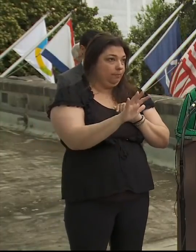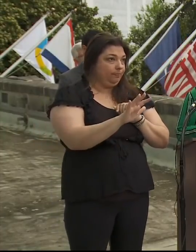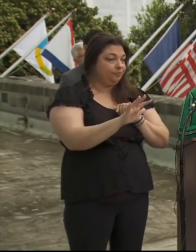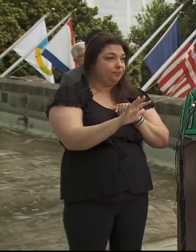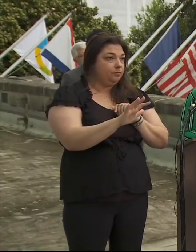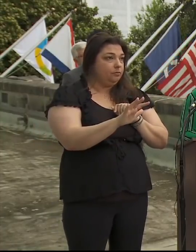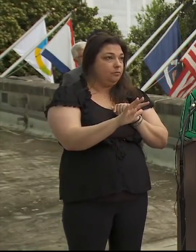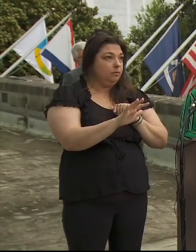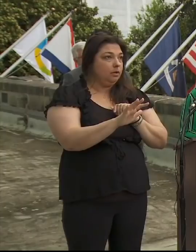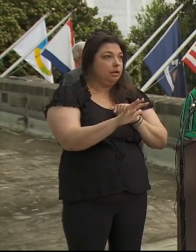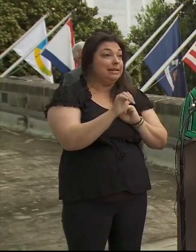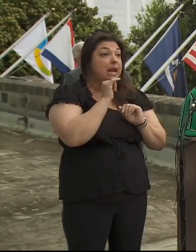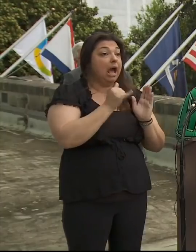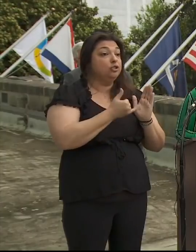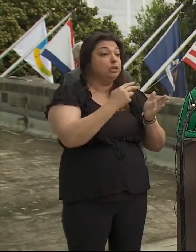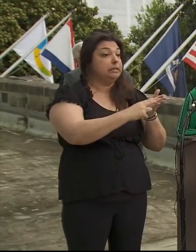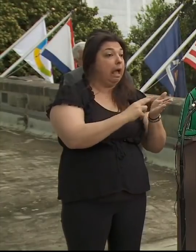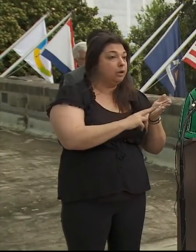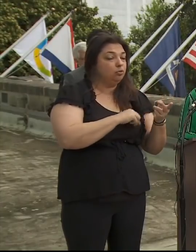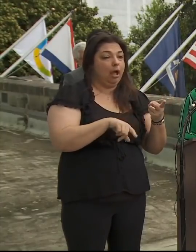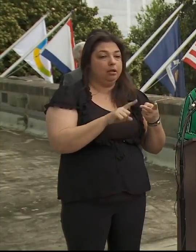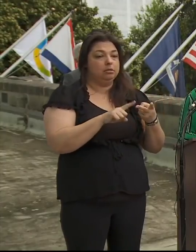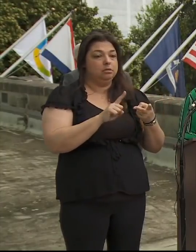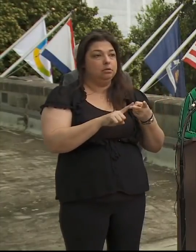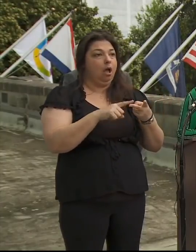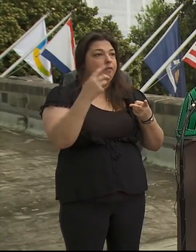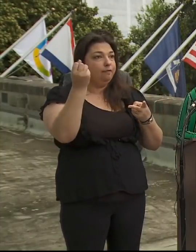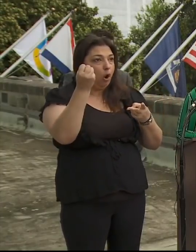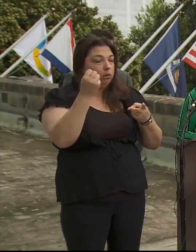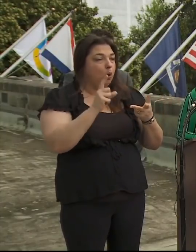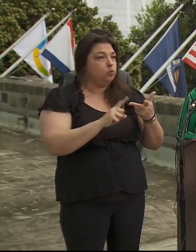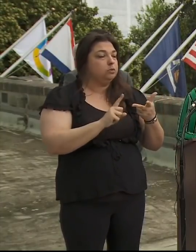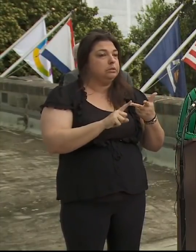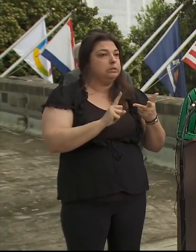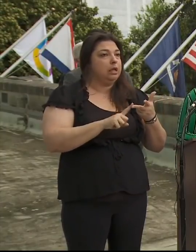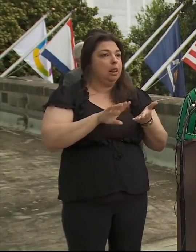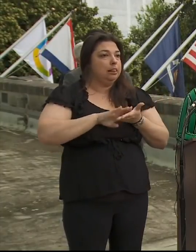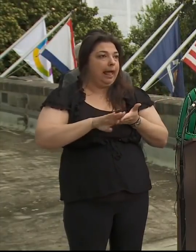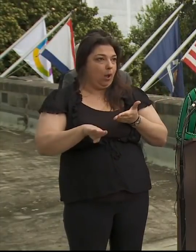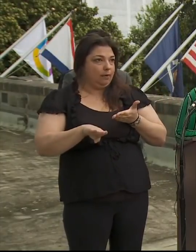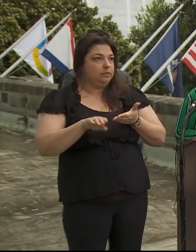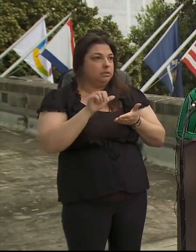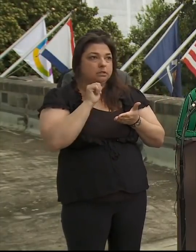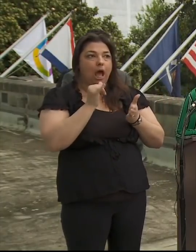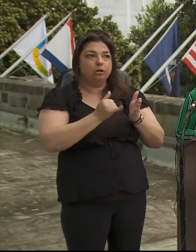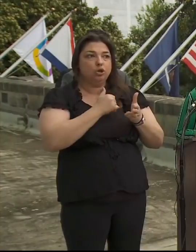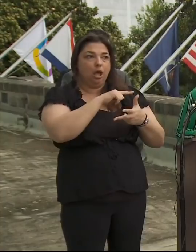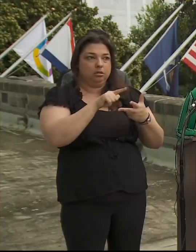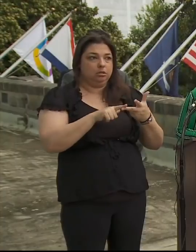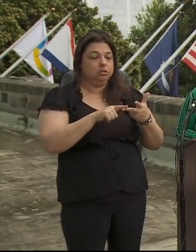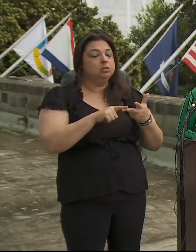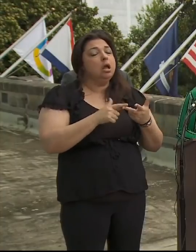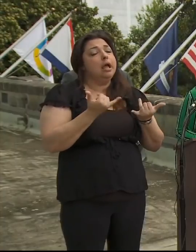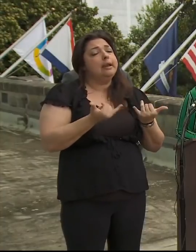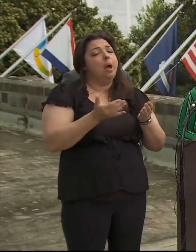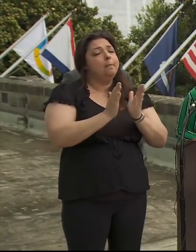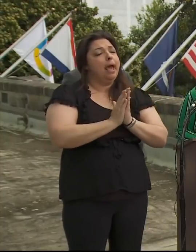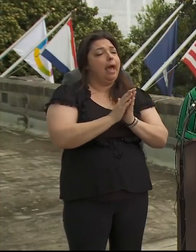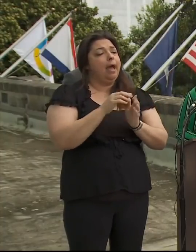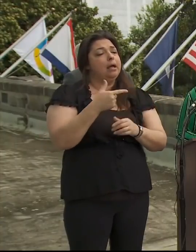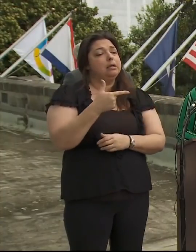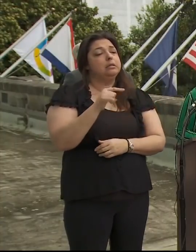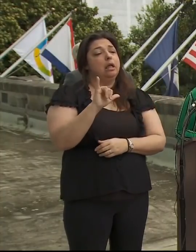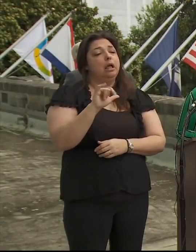not limited to contracts, not limited to furloughs, and not limited to layoffs. So with that, I'm going to ask